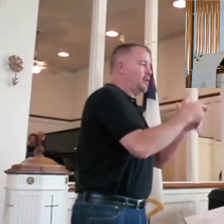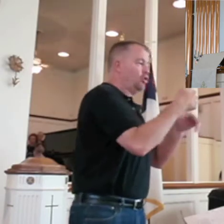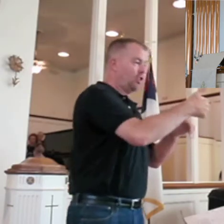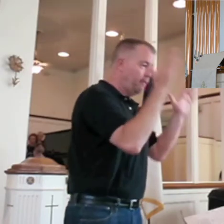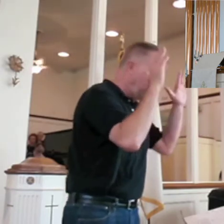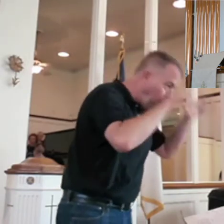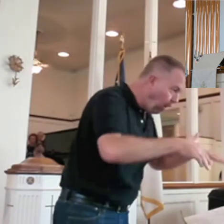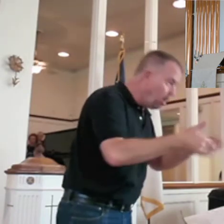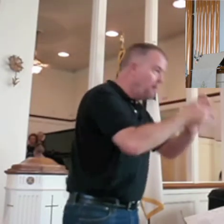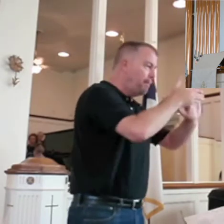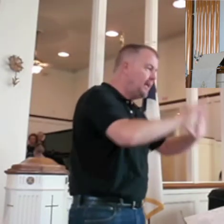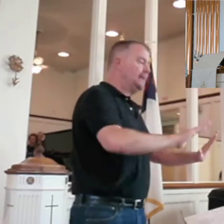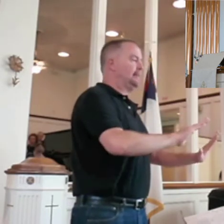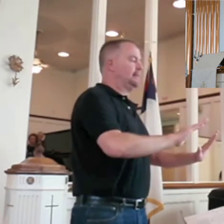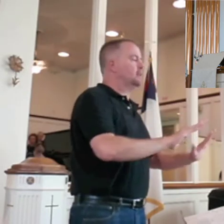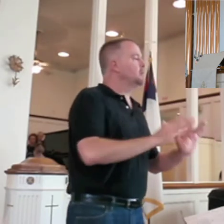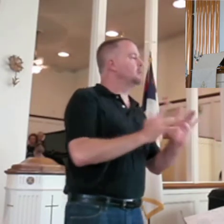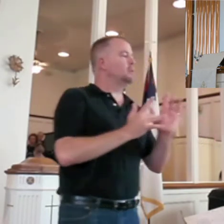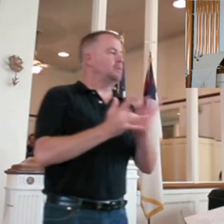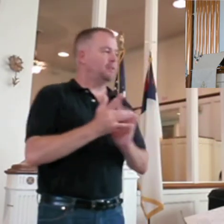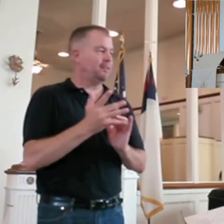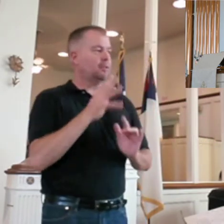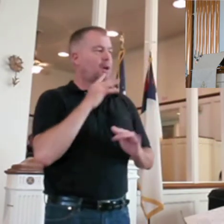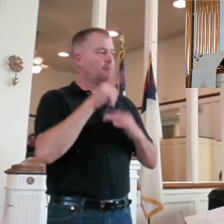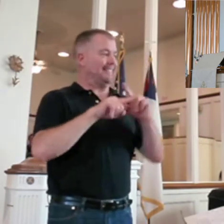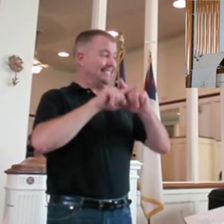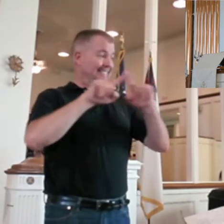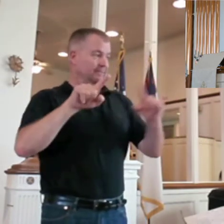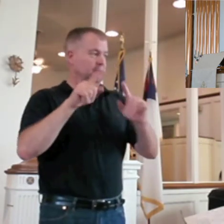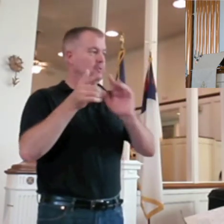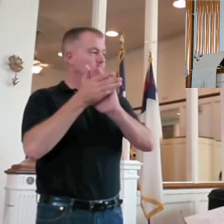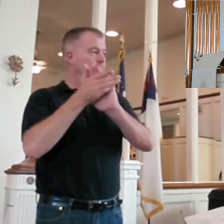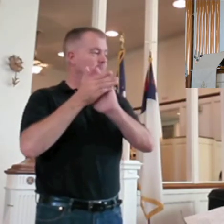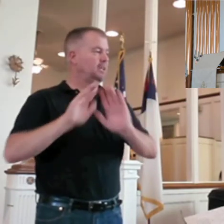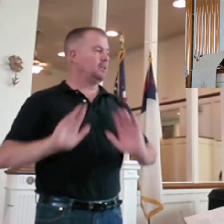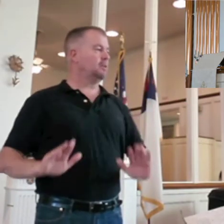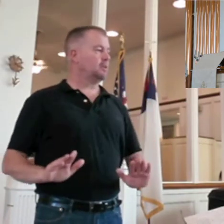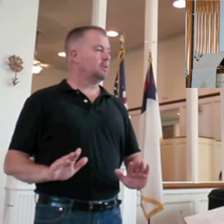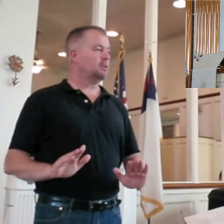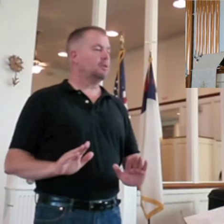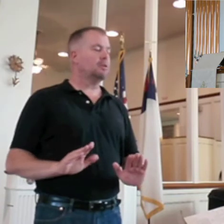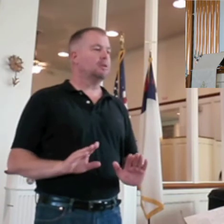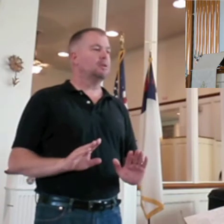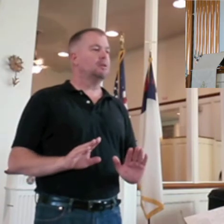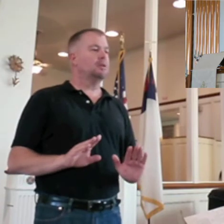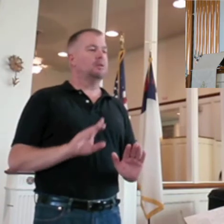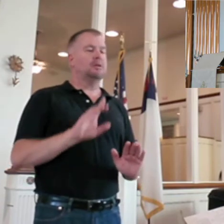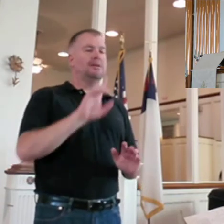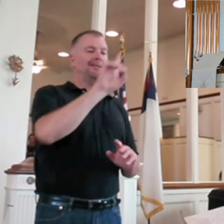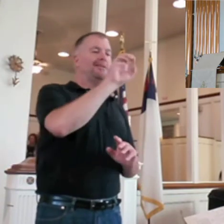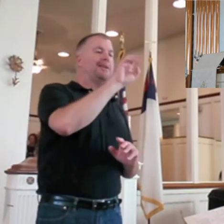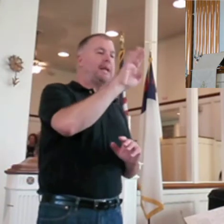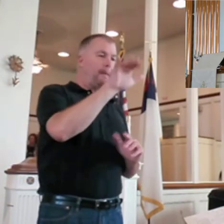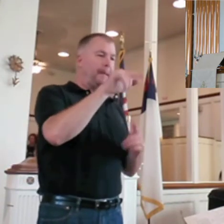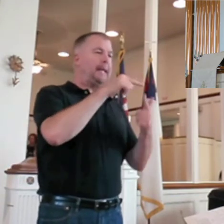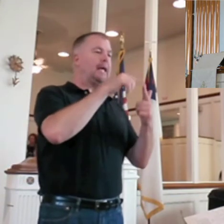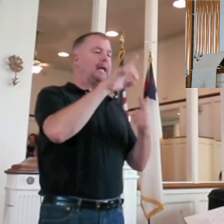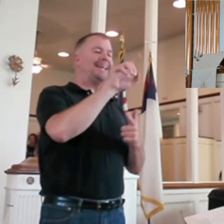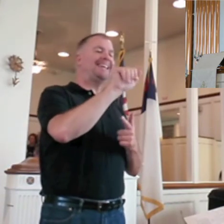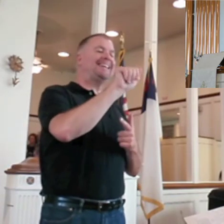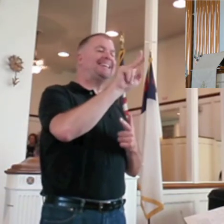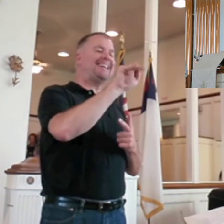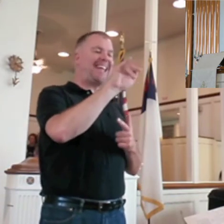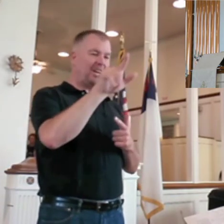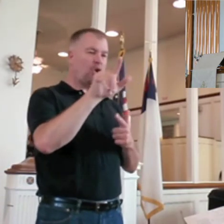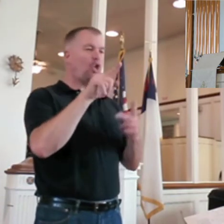and self-giving. Much of what Debbie was talking about this morning, much of what Daniel was talking